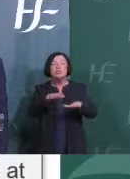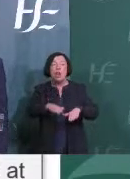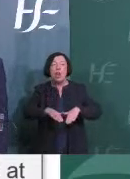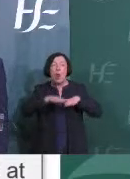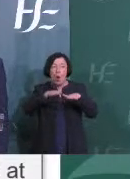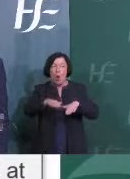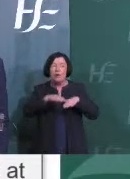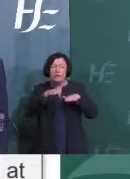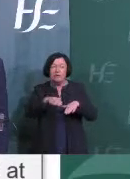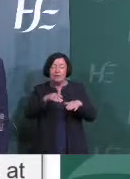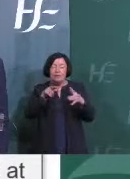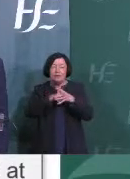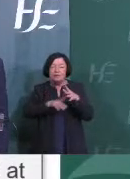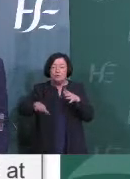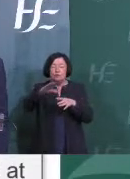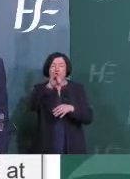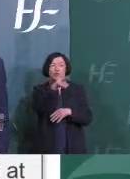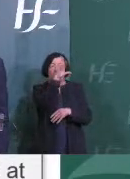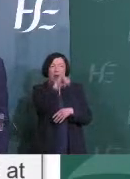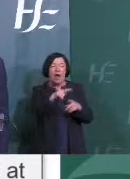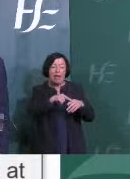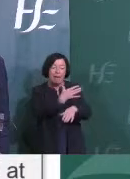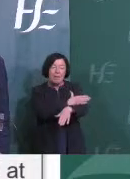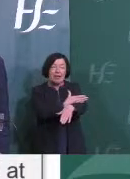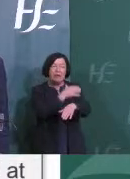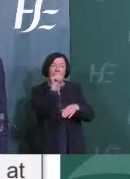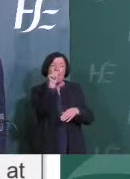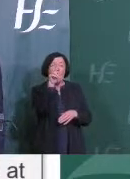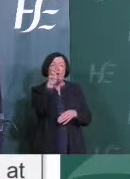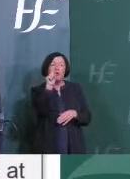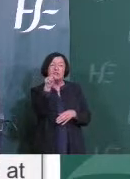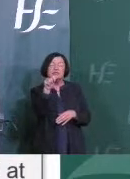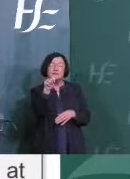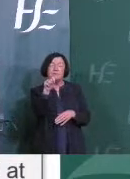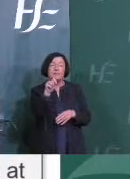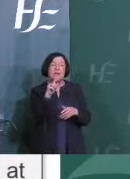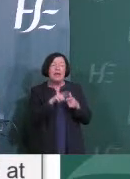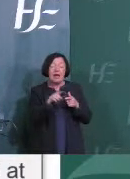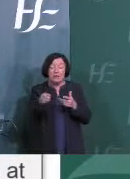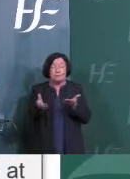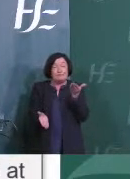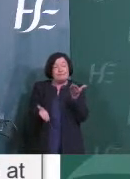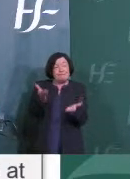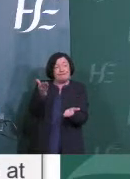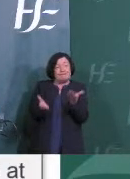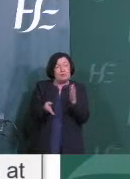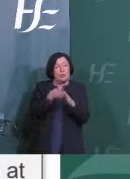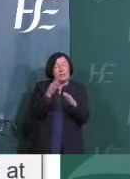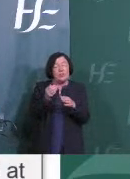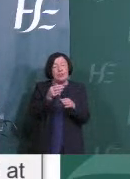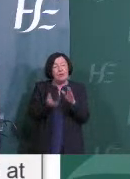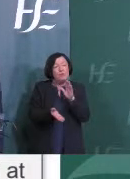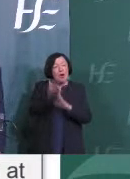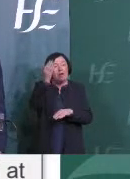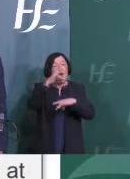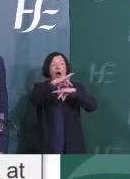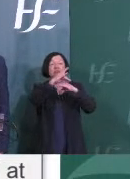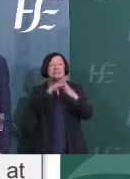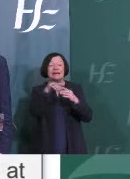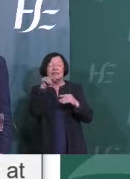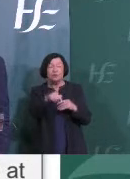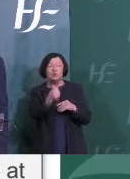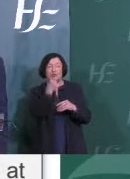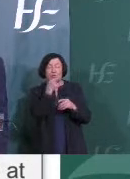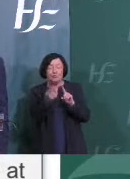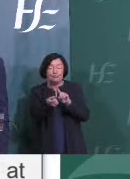rise in the cases throughout July and beginning of August, and contrasting somewhat with the rise in hospitalisations as those